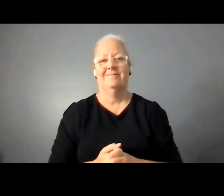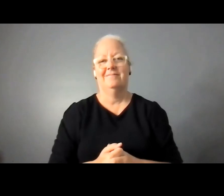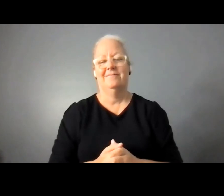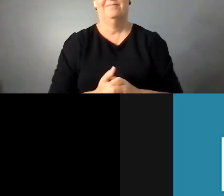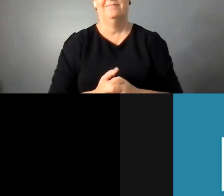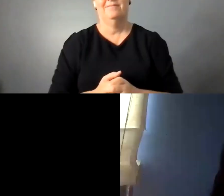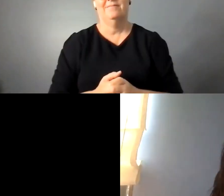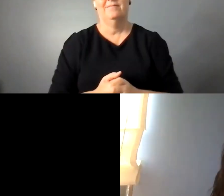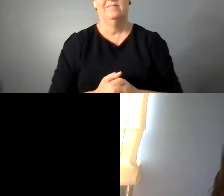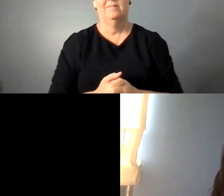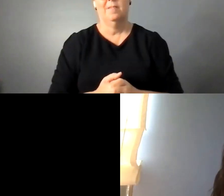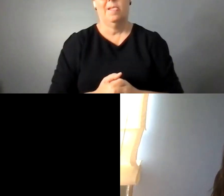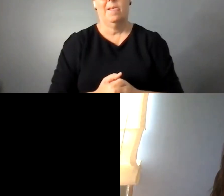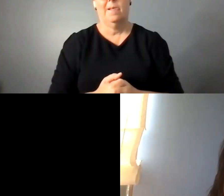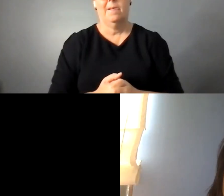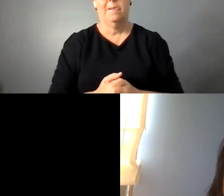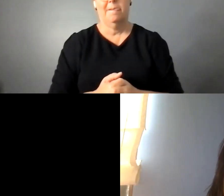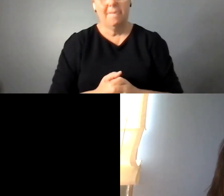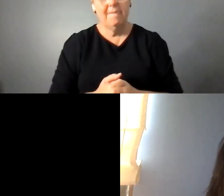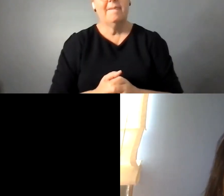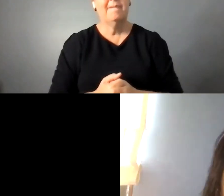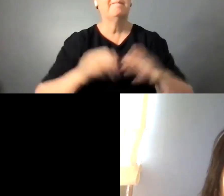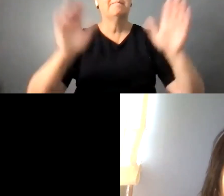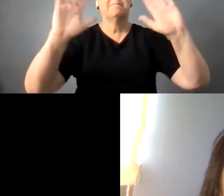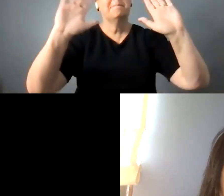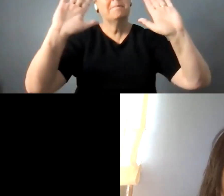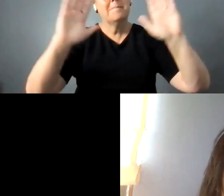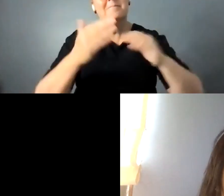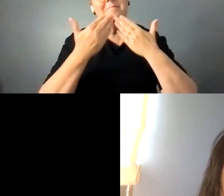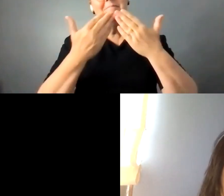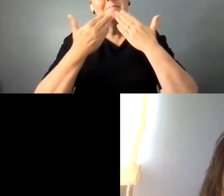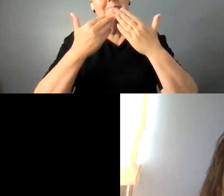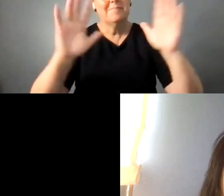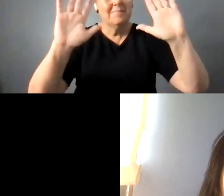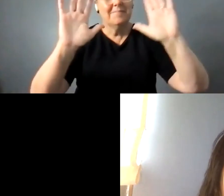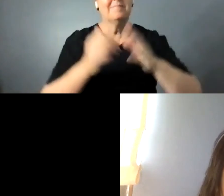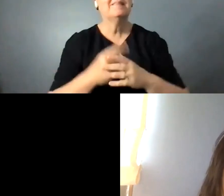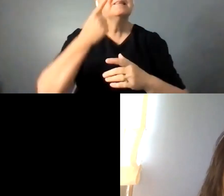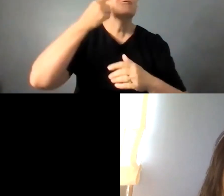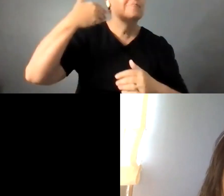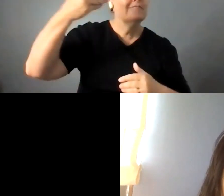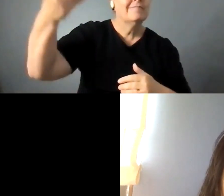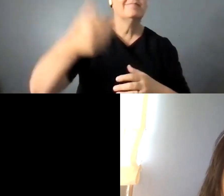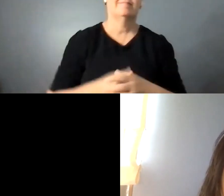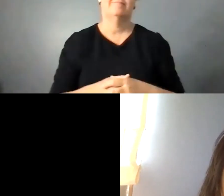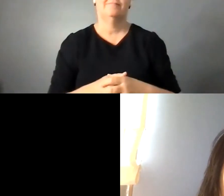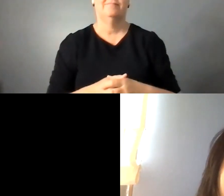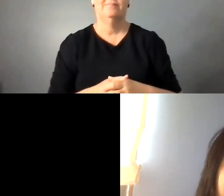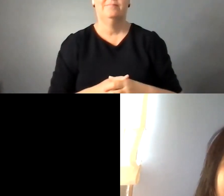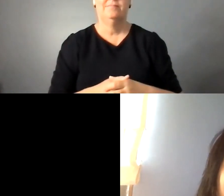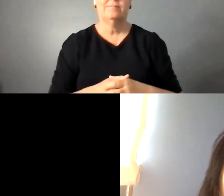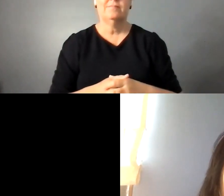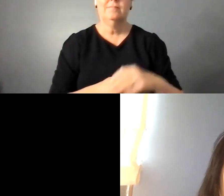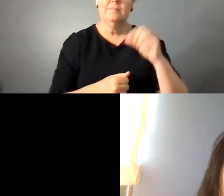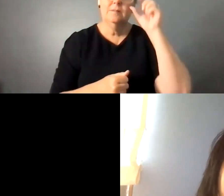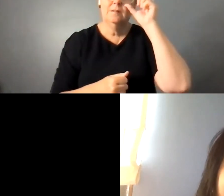Hasta pronto. Muchas gracias. See you soon. Thank you very much. Thank you so much Rosario? to all the people, to all the attendees, to all the